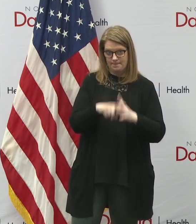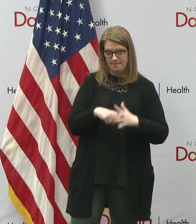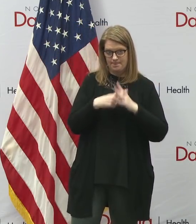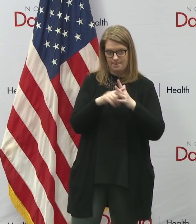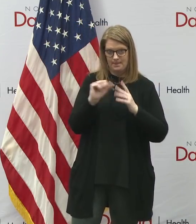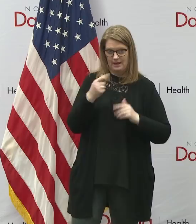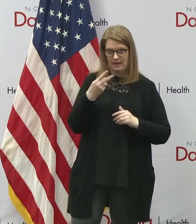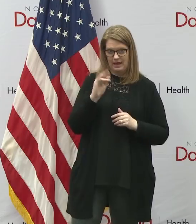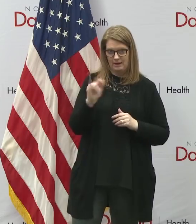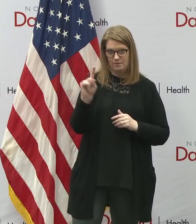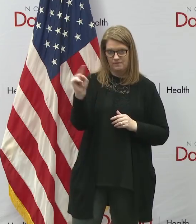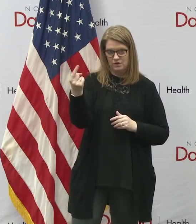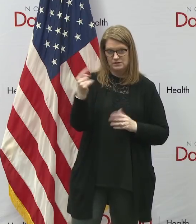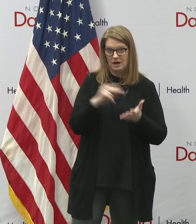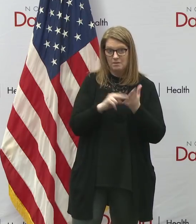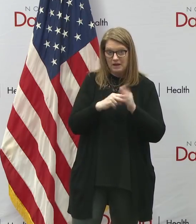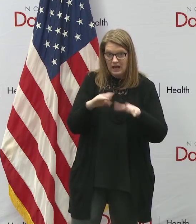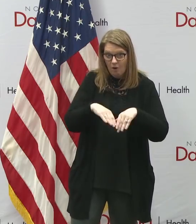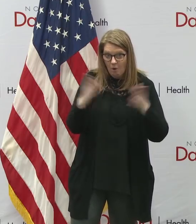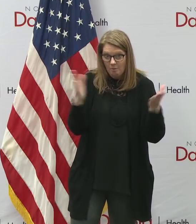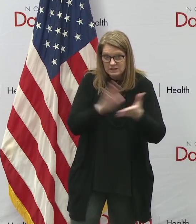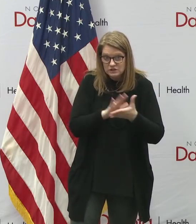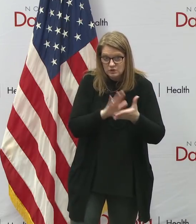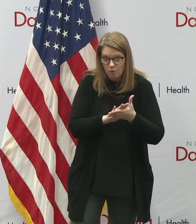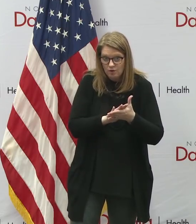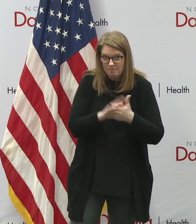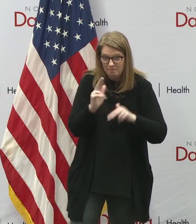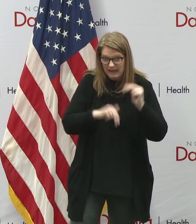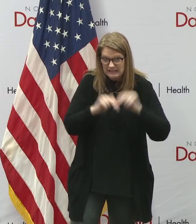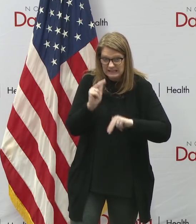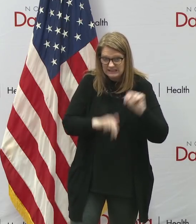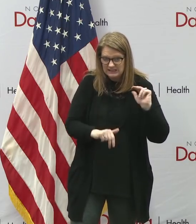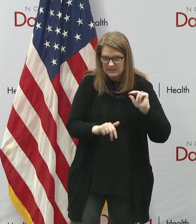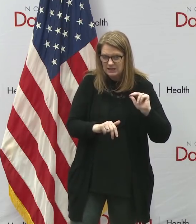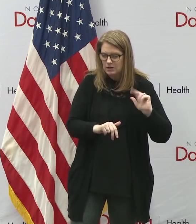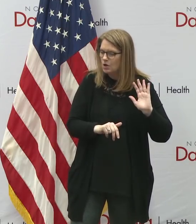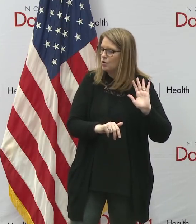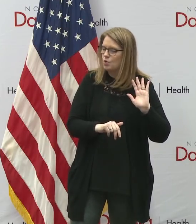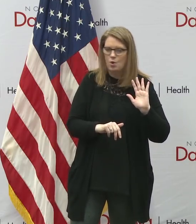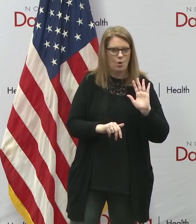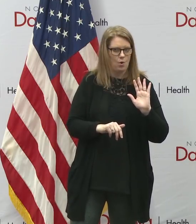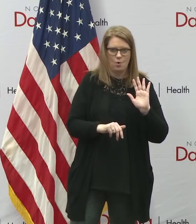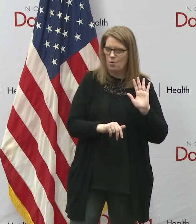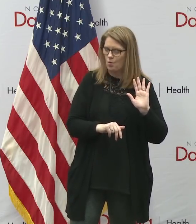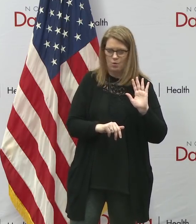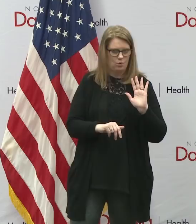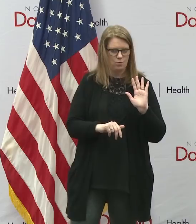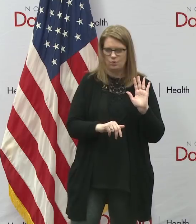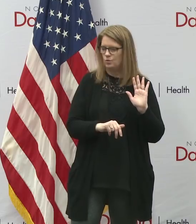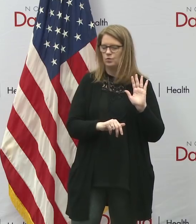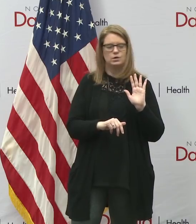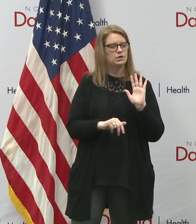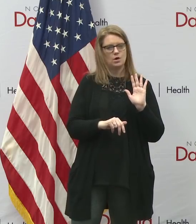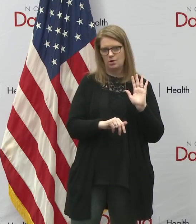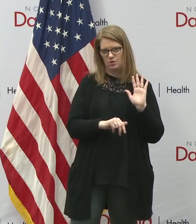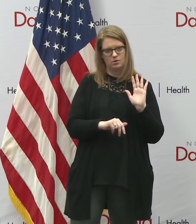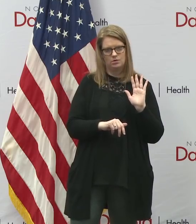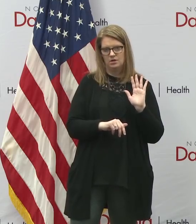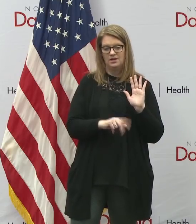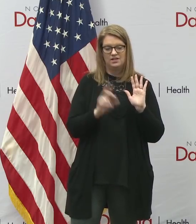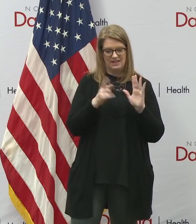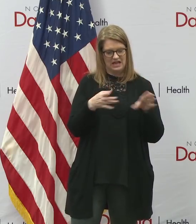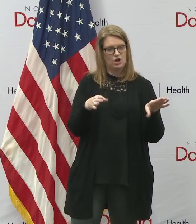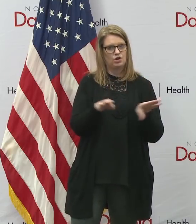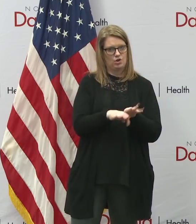1st, we are not reopening schools buildings. We're not reopening school buildings for student instruction until further